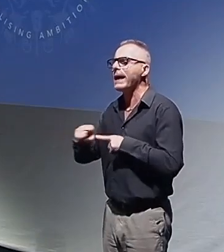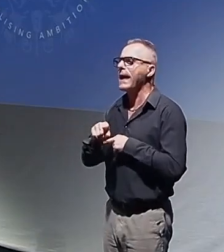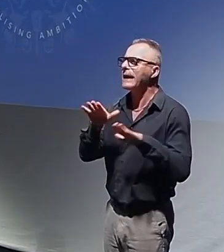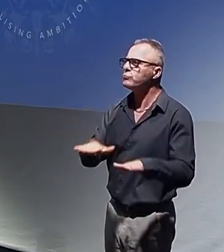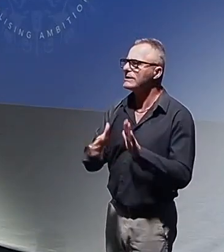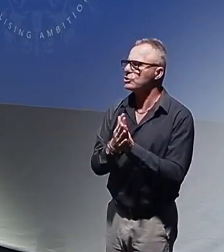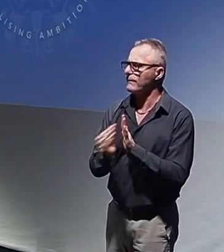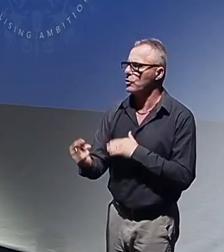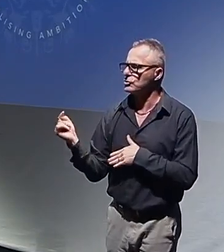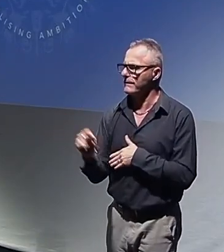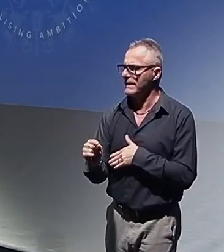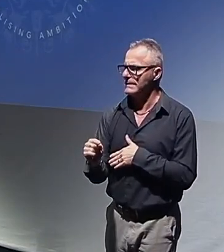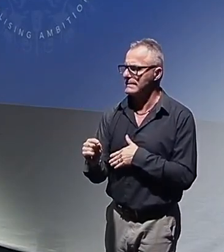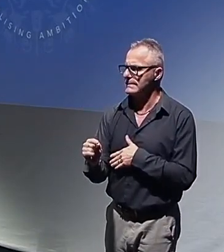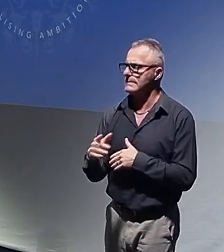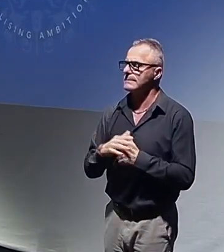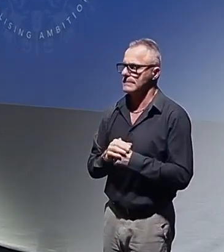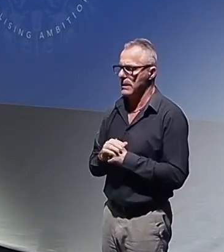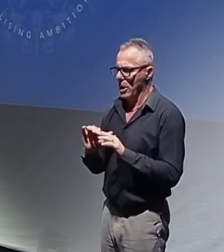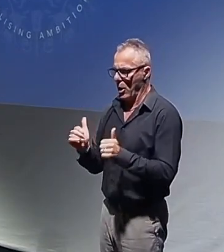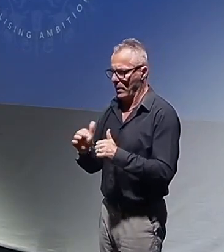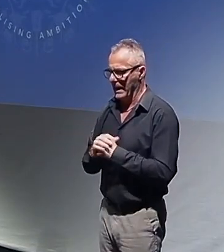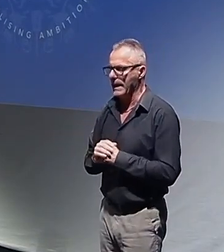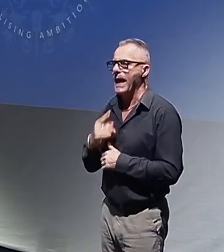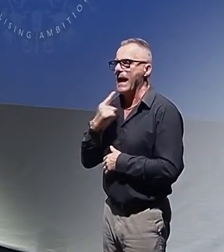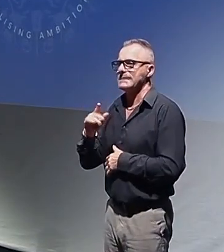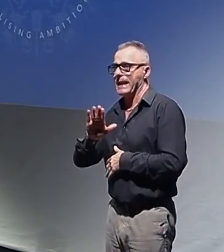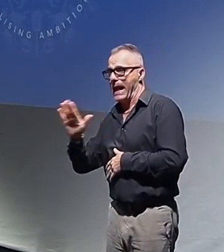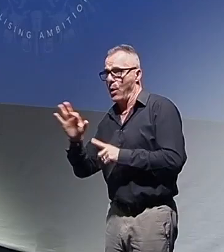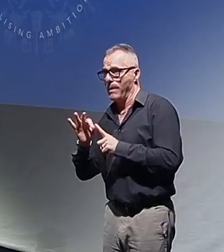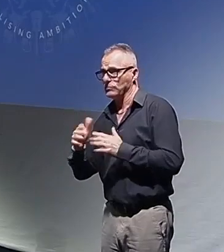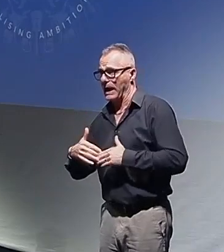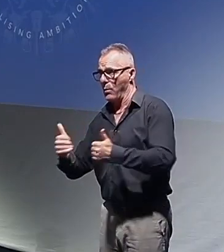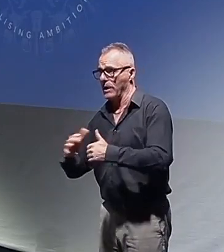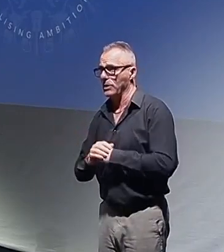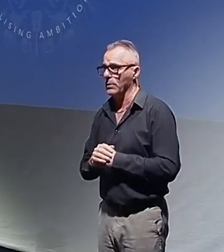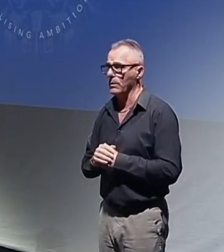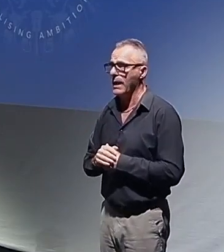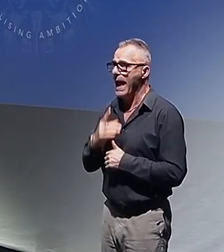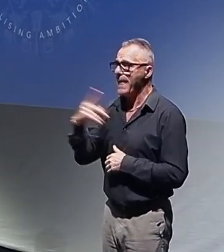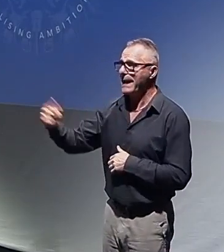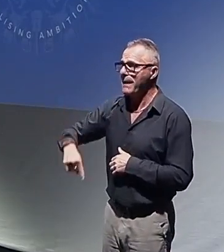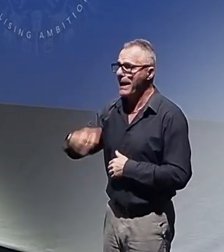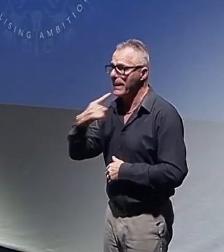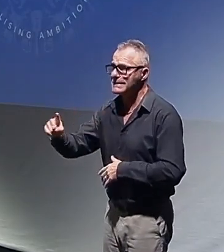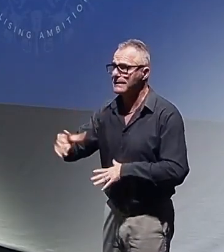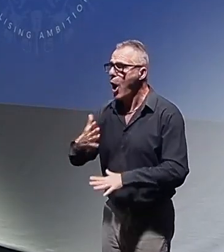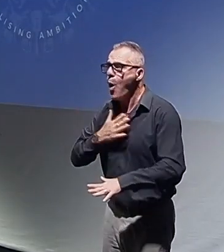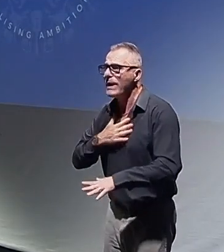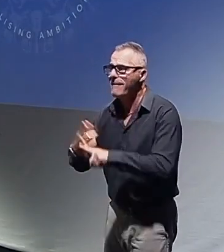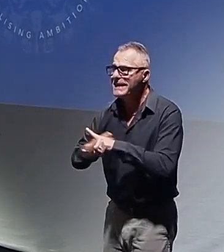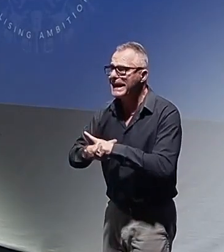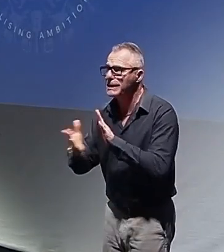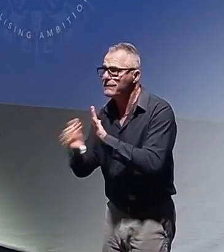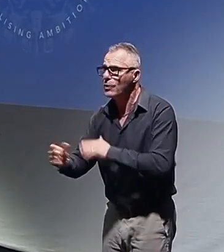ask for it and I can't be asked to come back. They went, all right. So I just went, oh, hello, Patrick. How are you? Da, da, da. And they came back and they went, we love the Brit. We want the Brit. I was like,